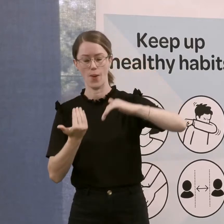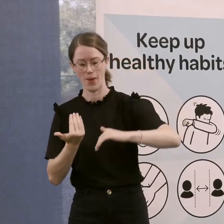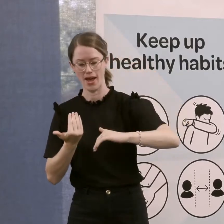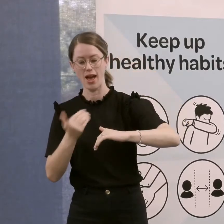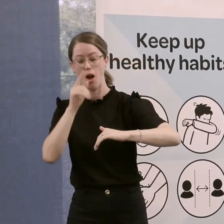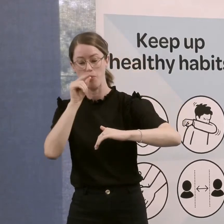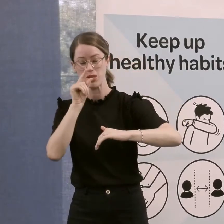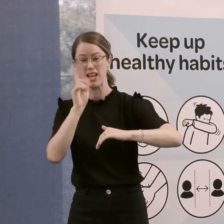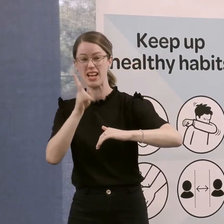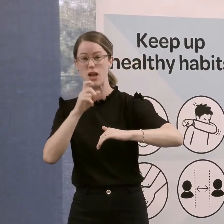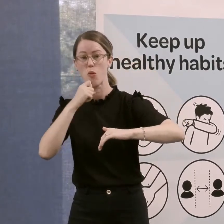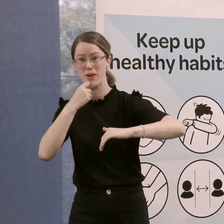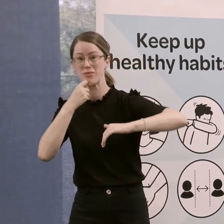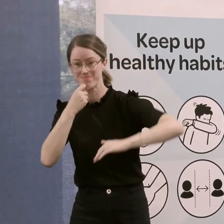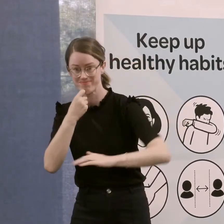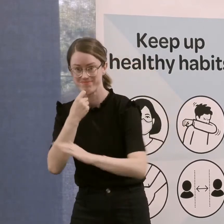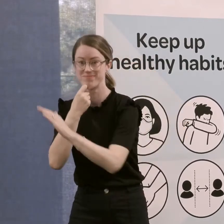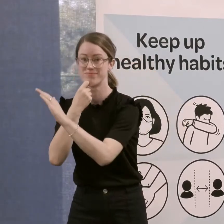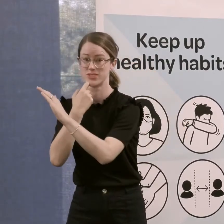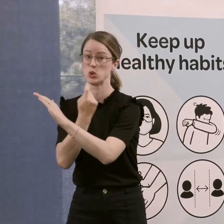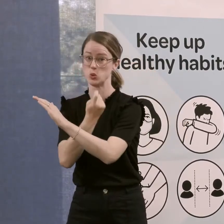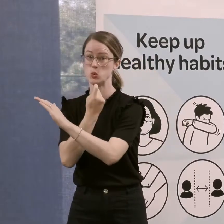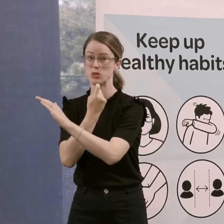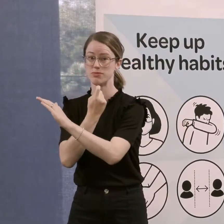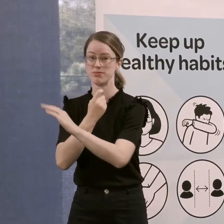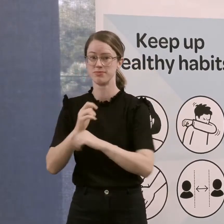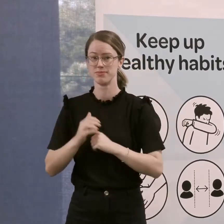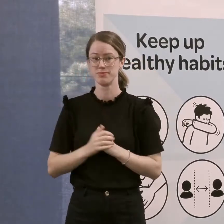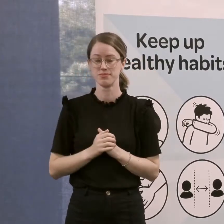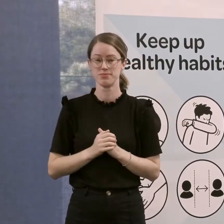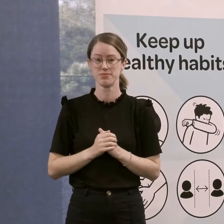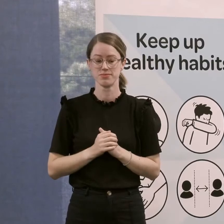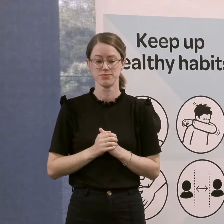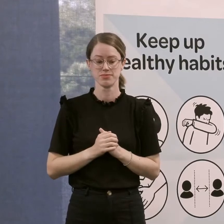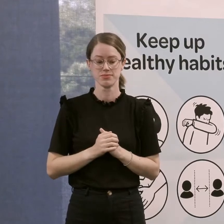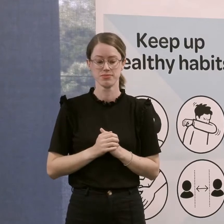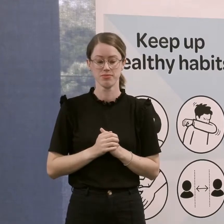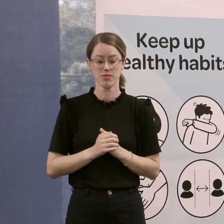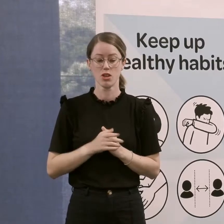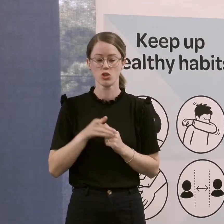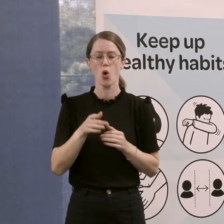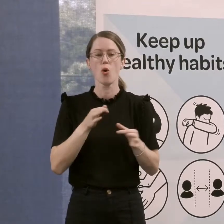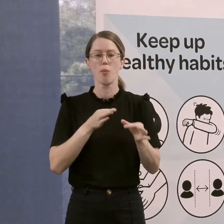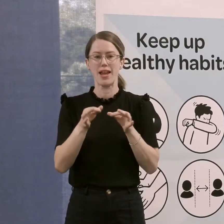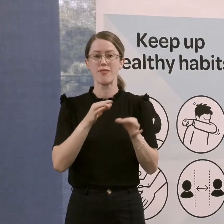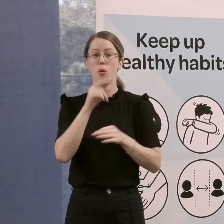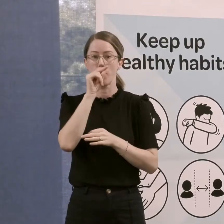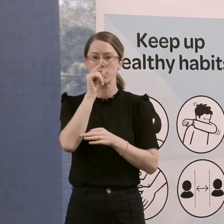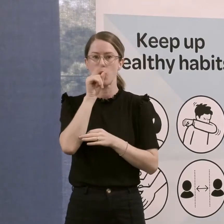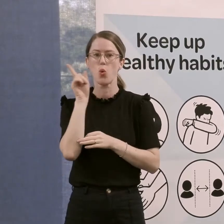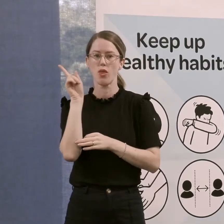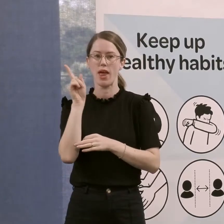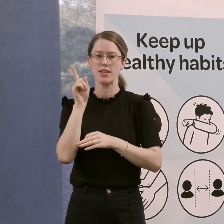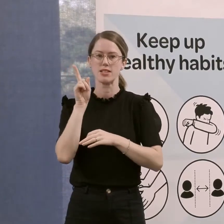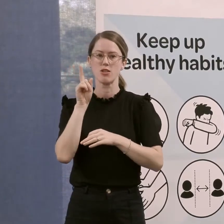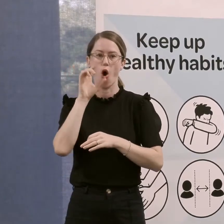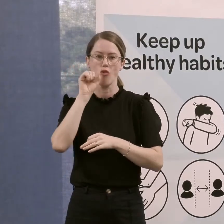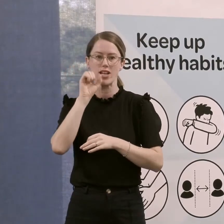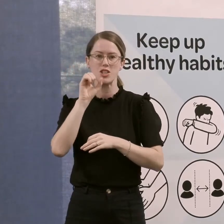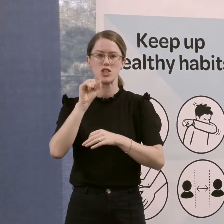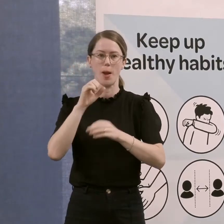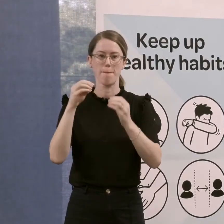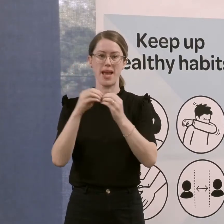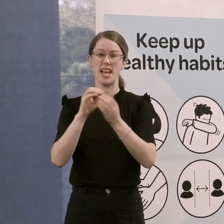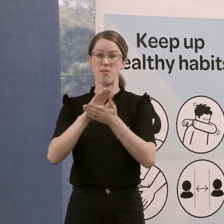and we may well be on our way back up again. And again, that scenario, the one we're planning for, scenario B, is potentially for another quite